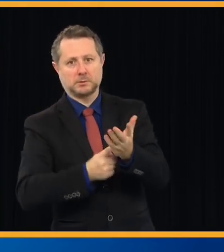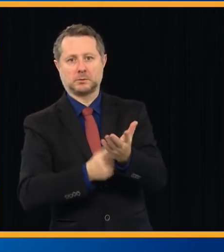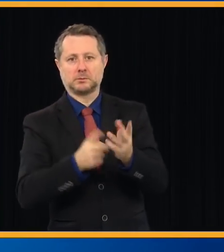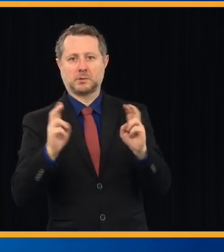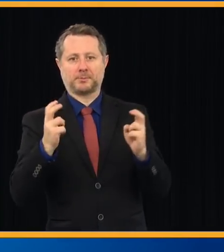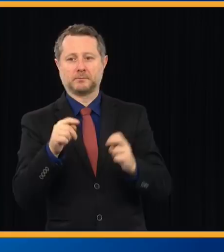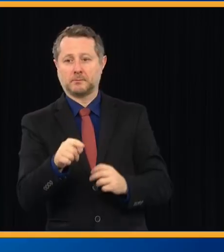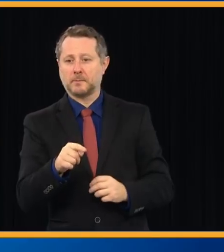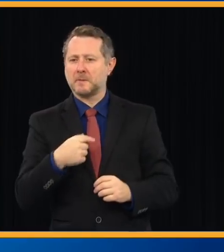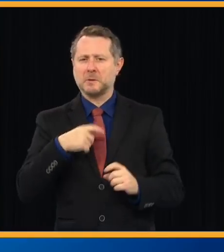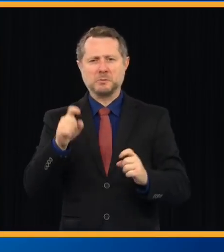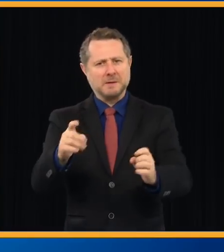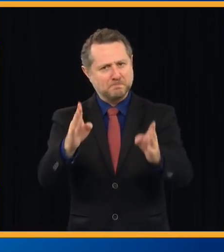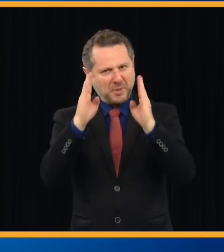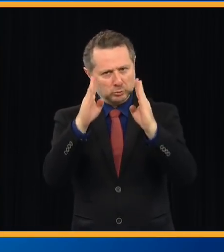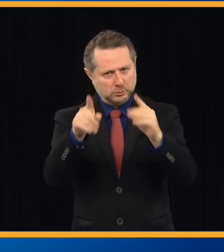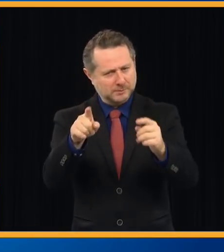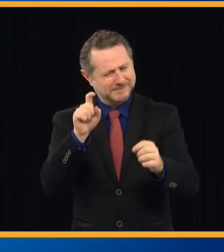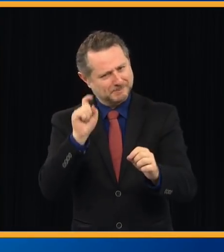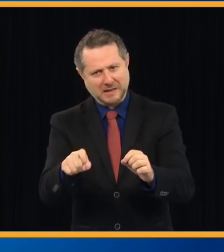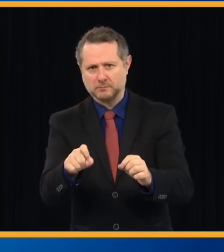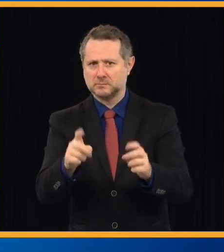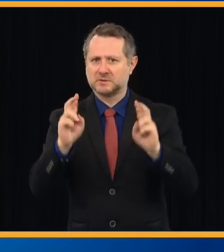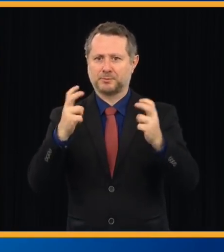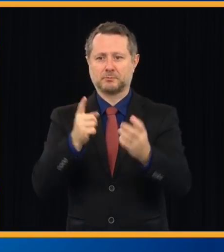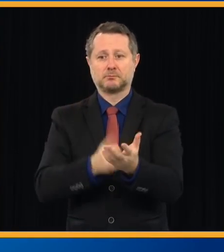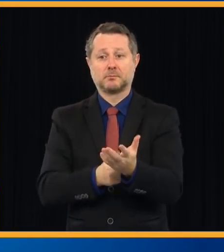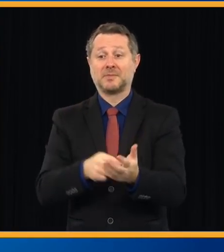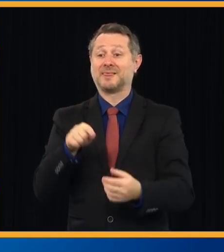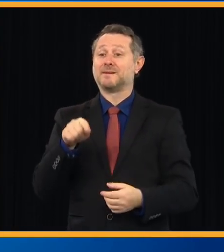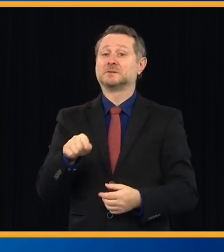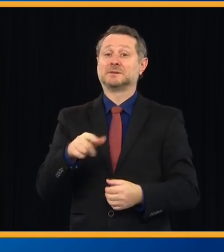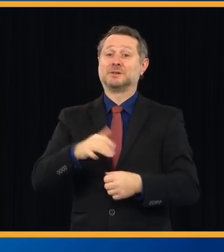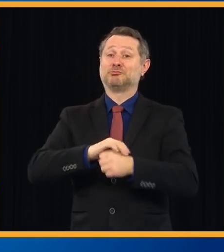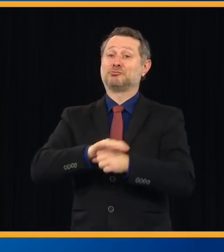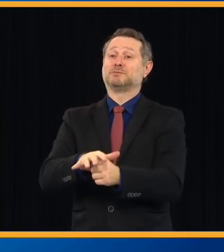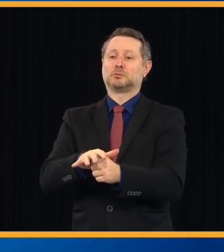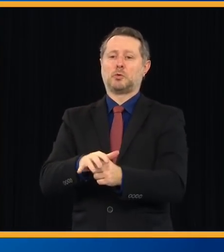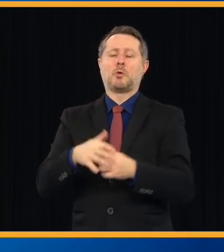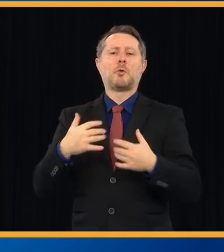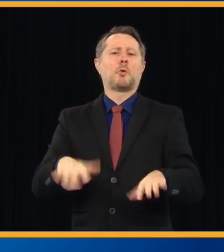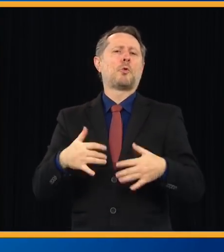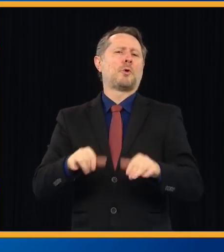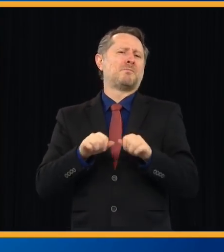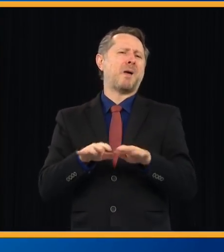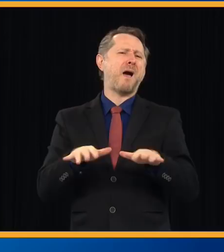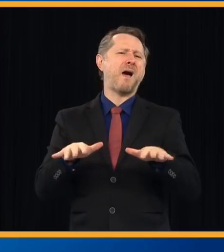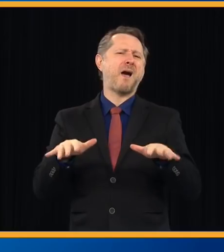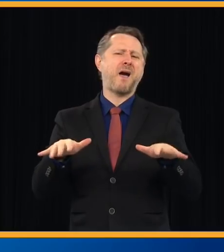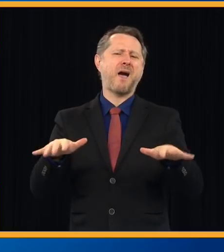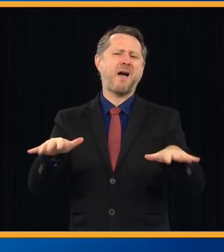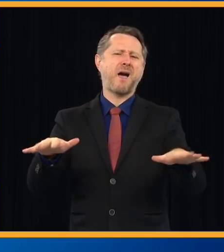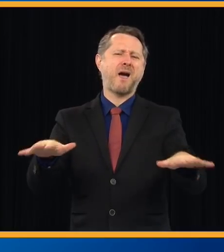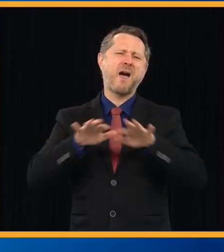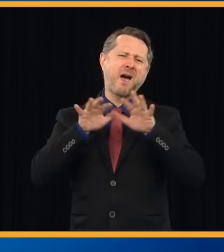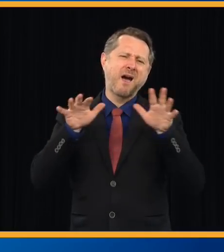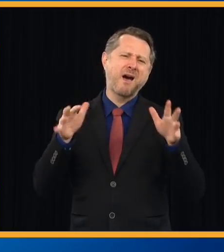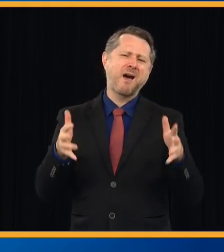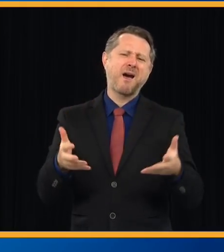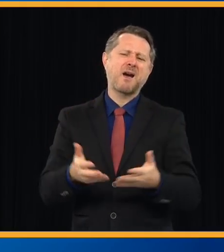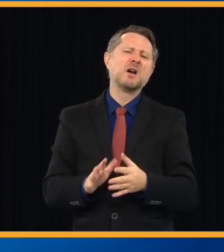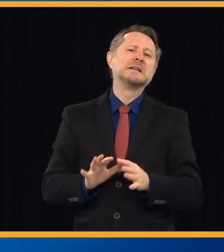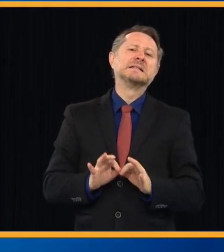to, this COVID crisis has caused significant